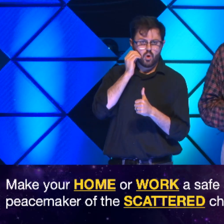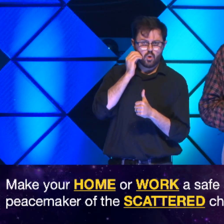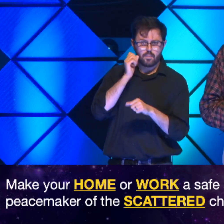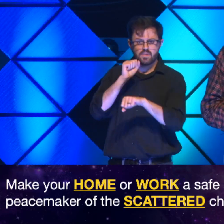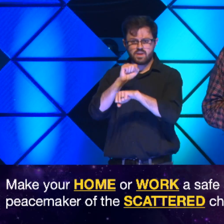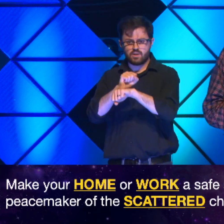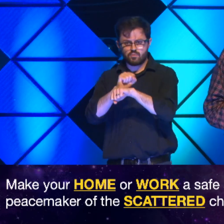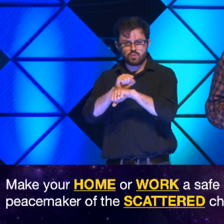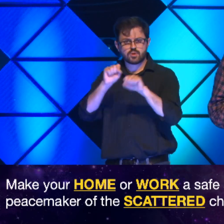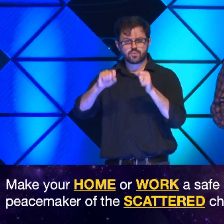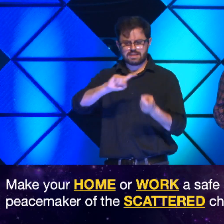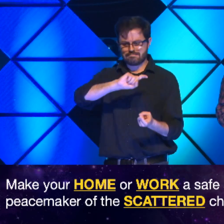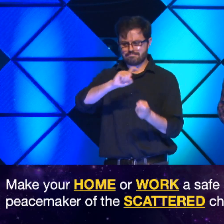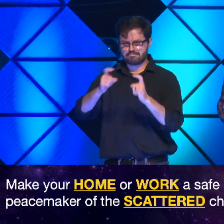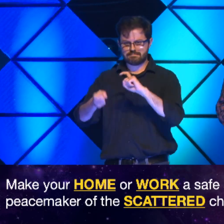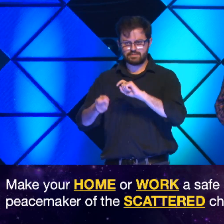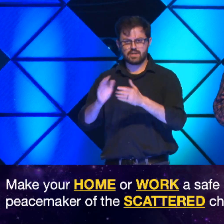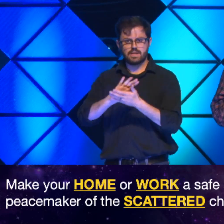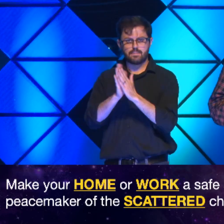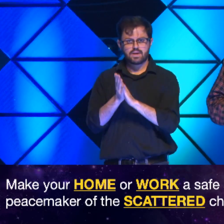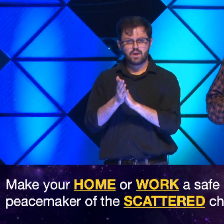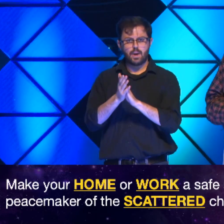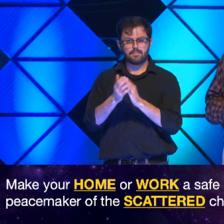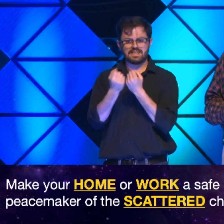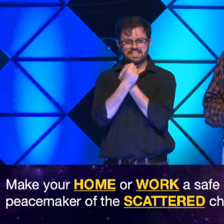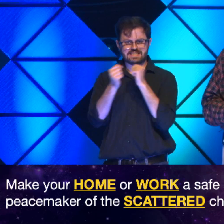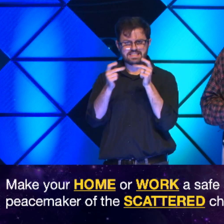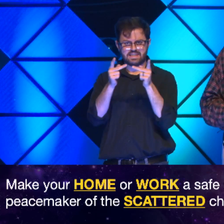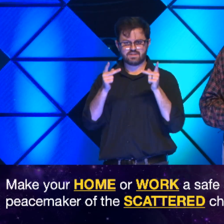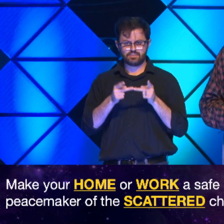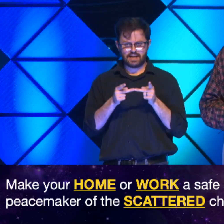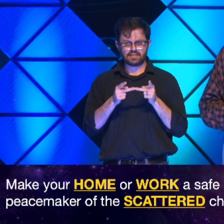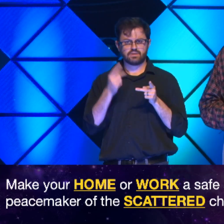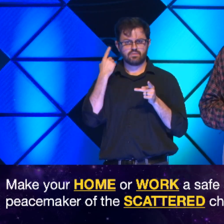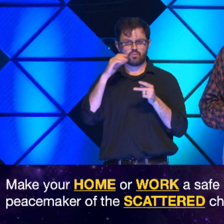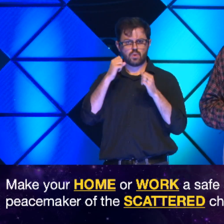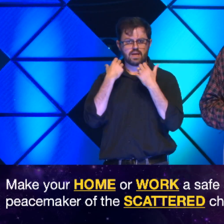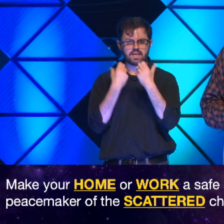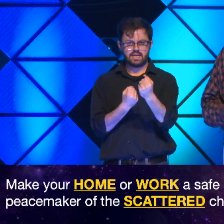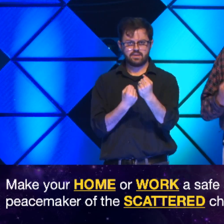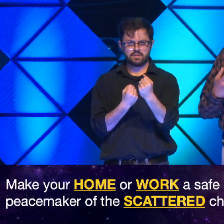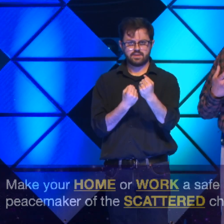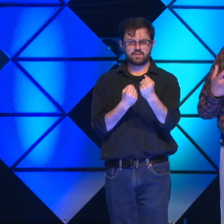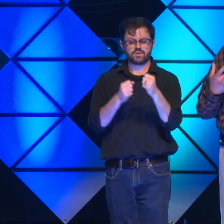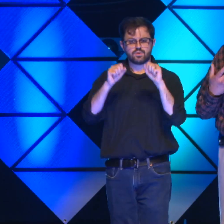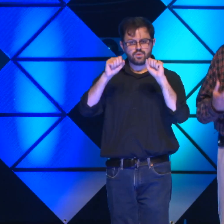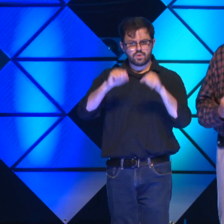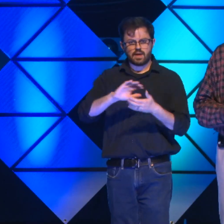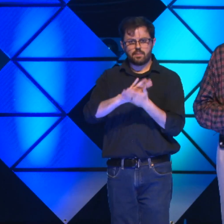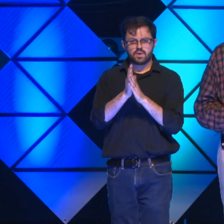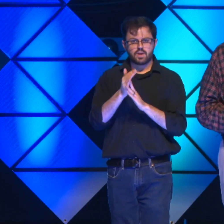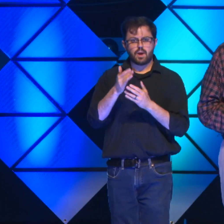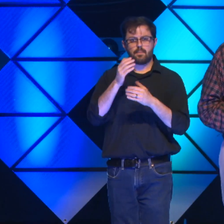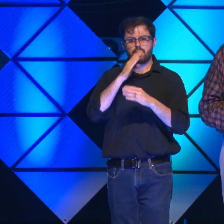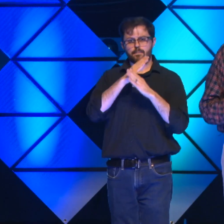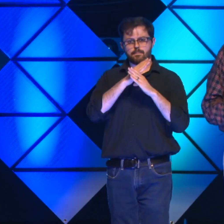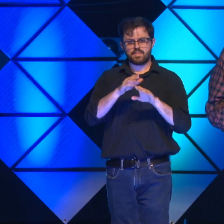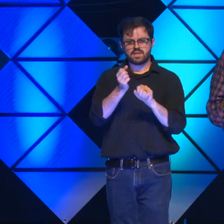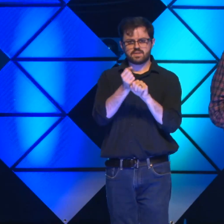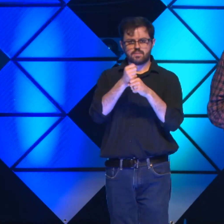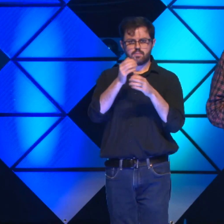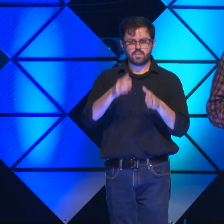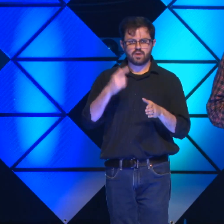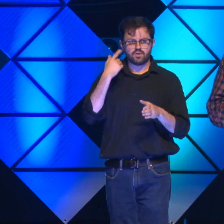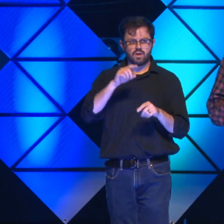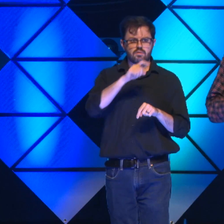for healing. You can be the peacemaker of the scattered church. It doesn't take a special location to be